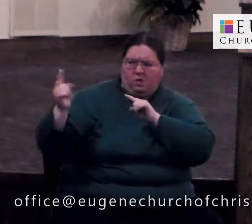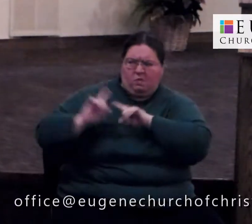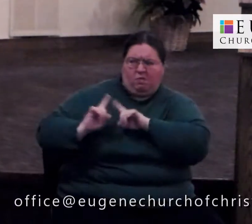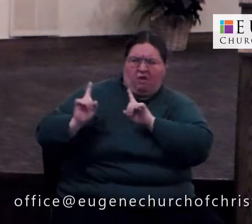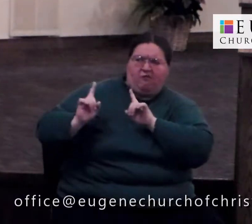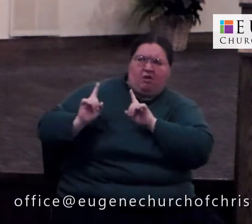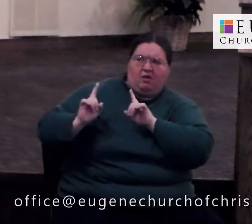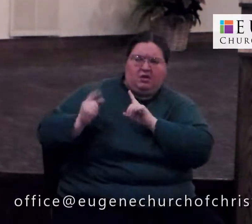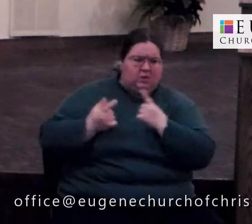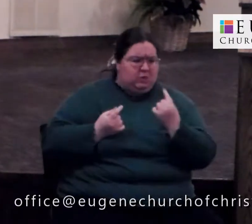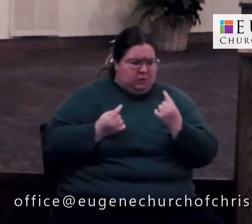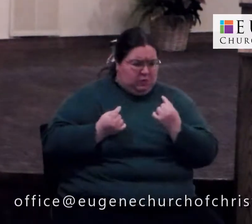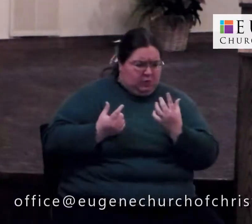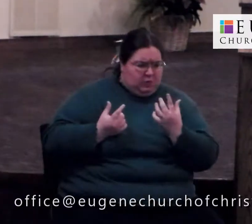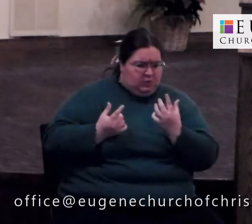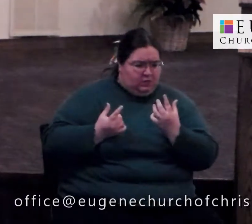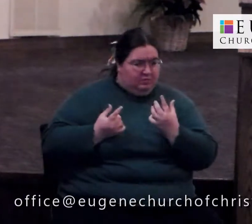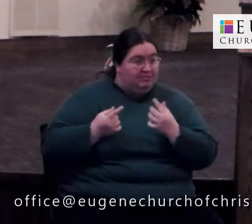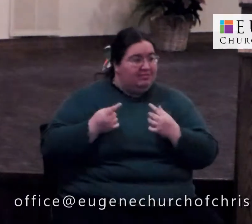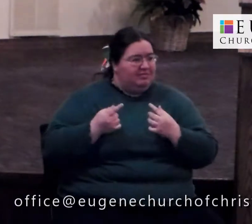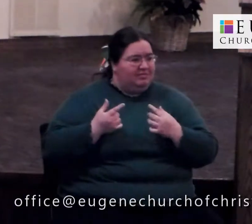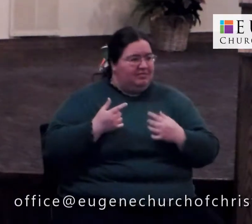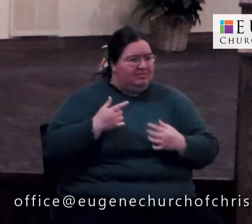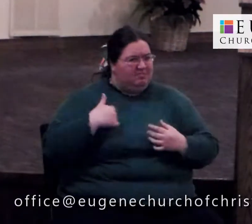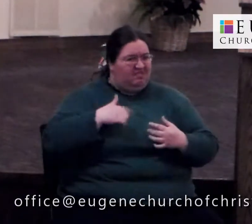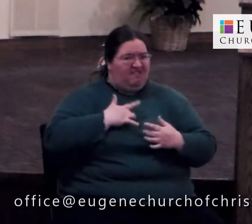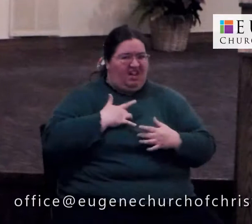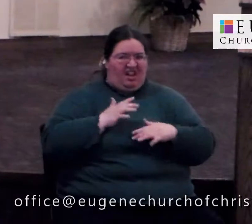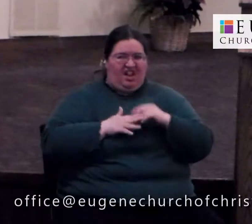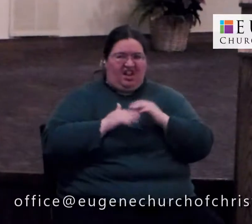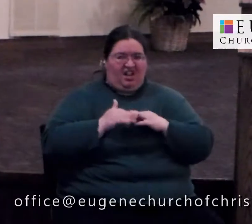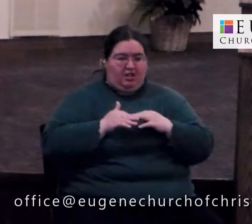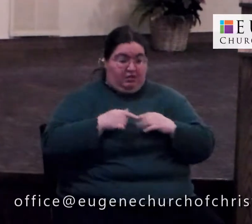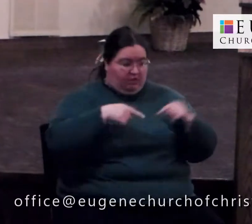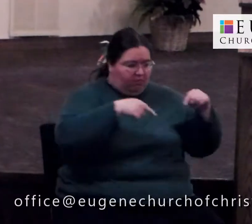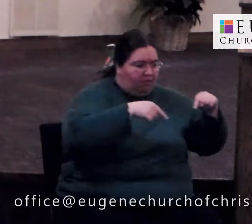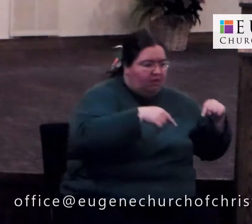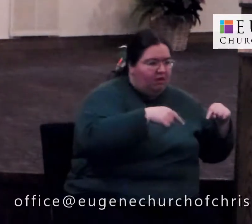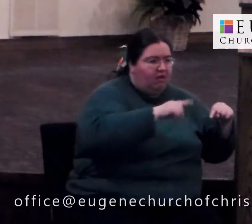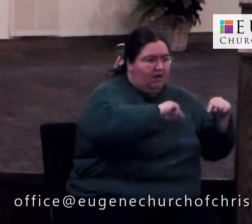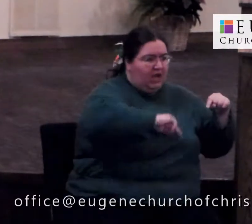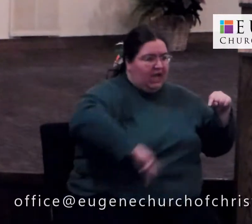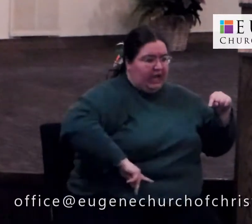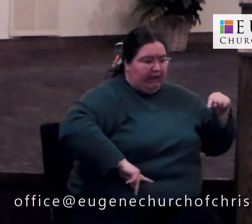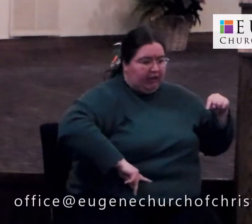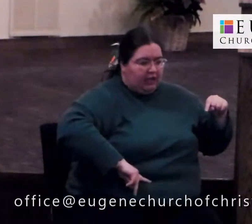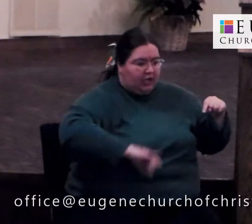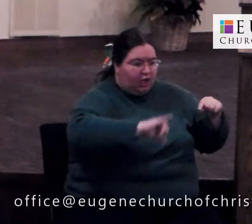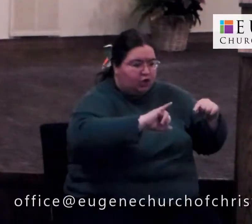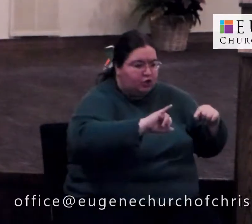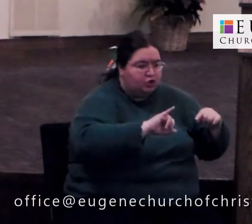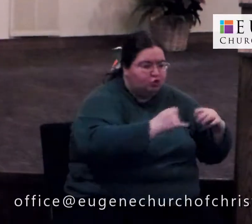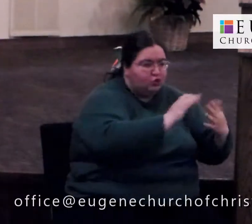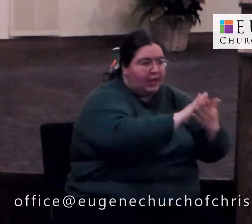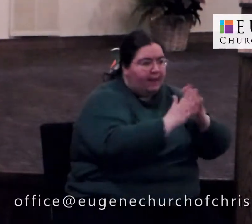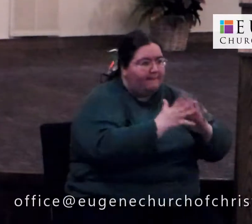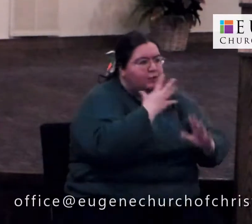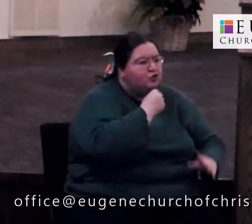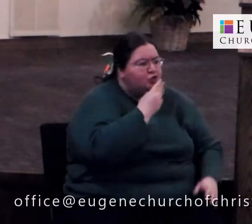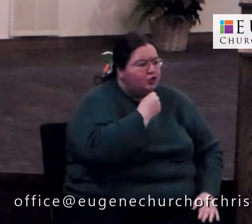there in Jerusalem, they don't know what to do. Because the idea of this new king, although it has been prophesied for years and